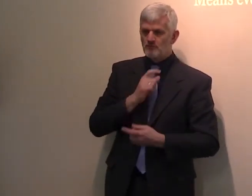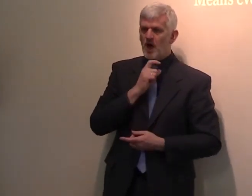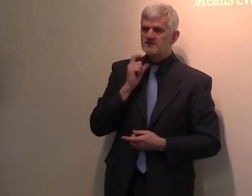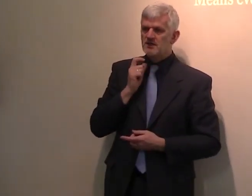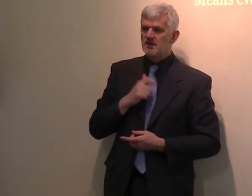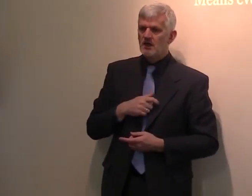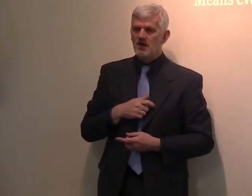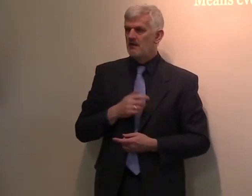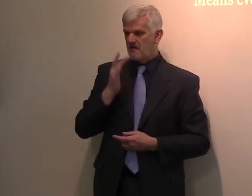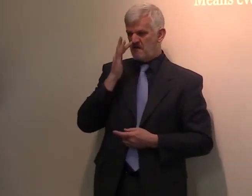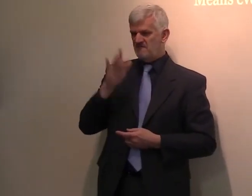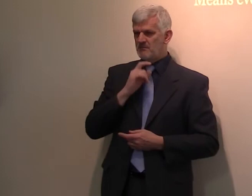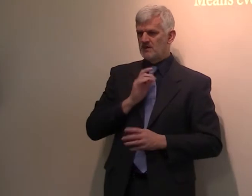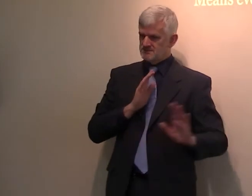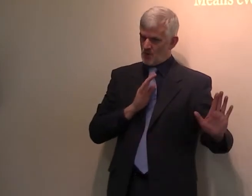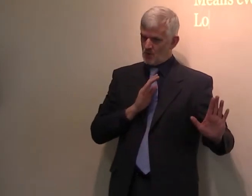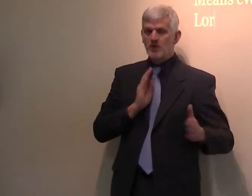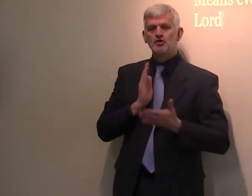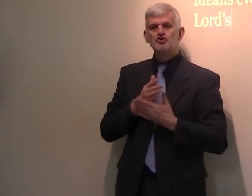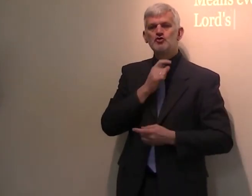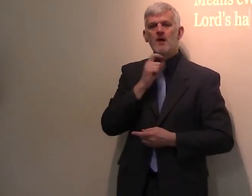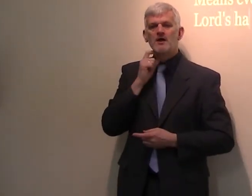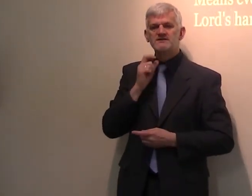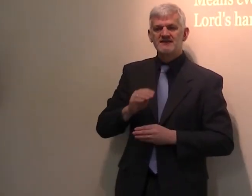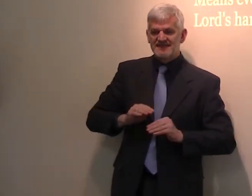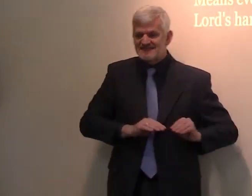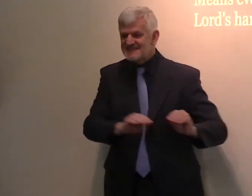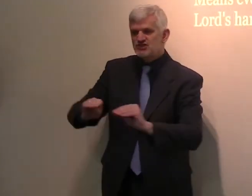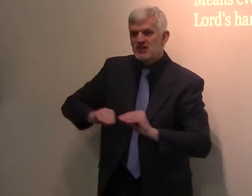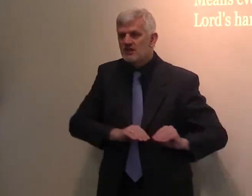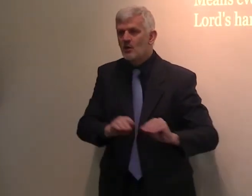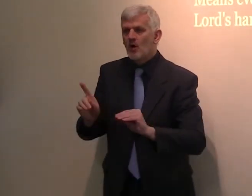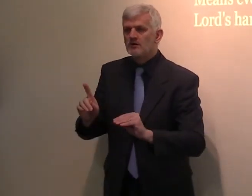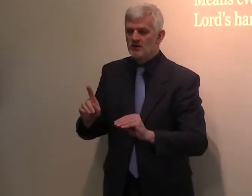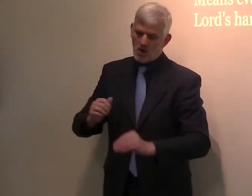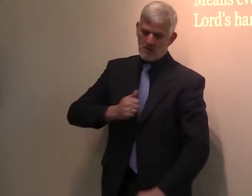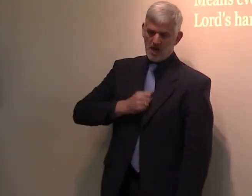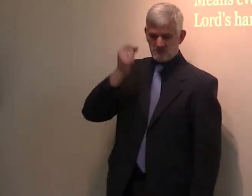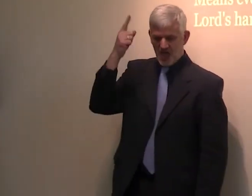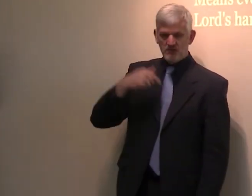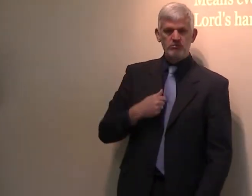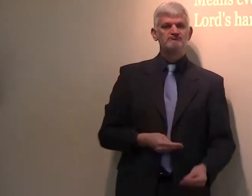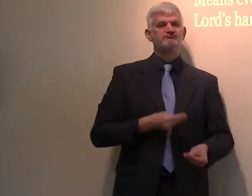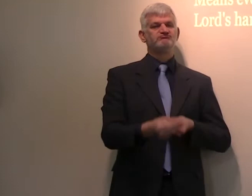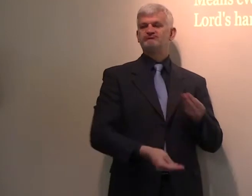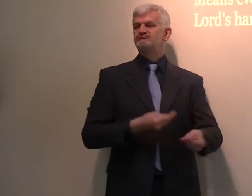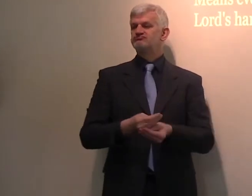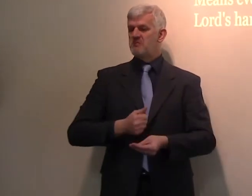mercenaries, are teaching us not according to their own means or their own opinions and